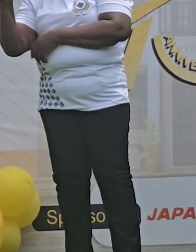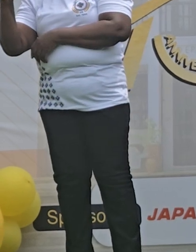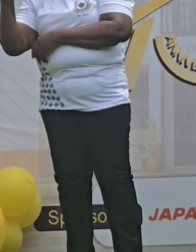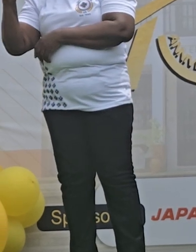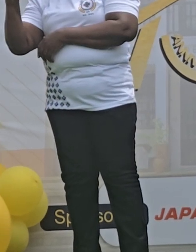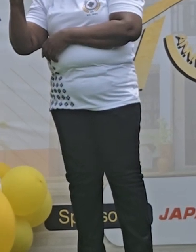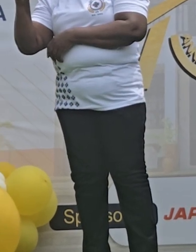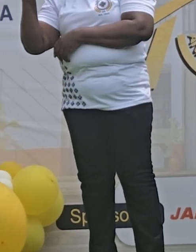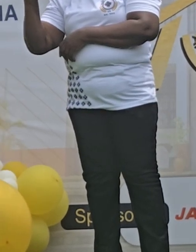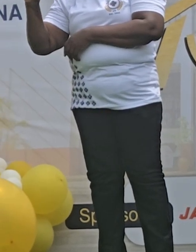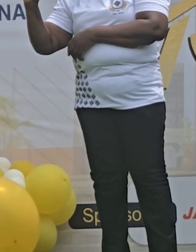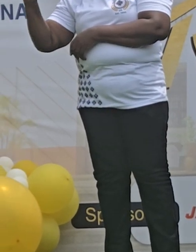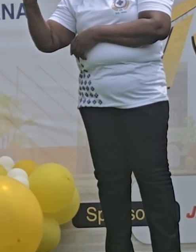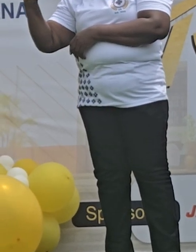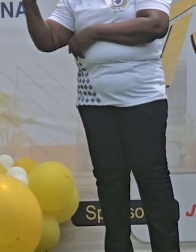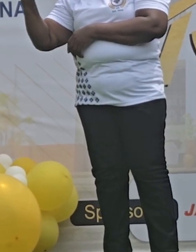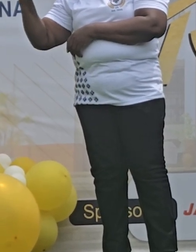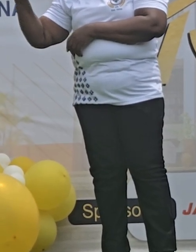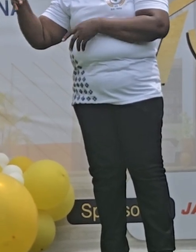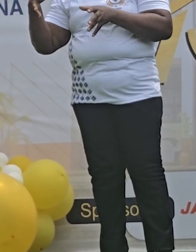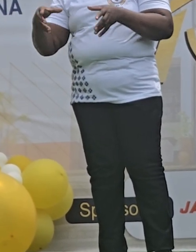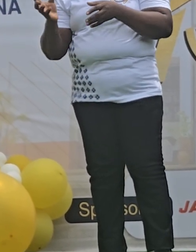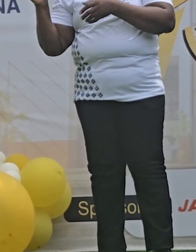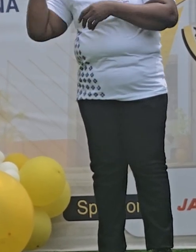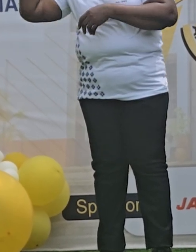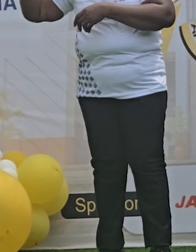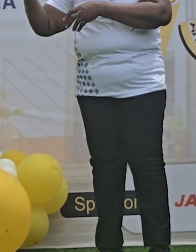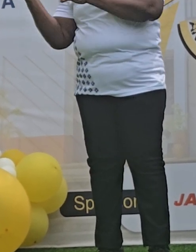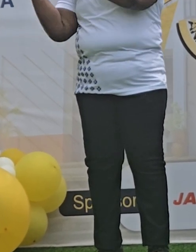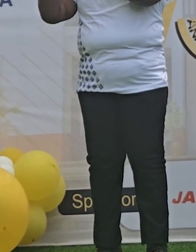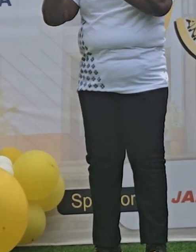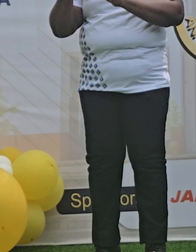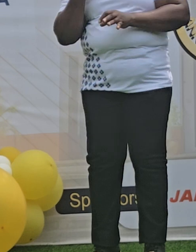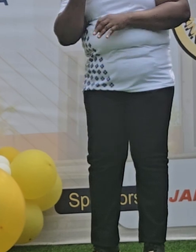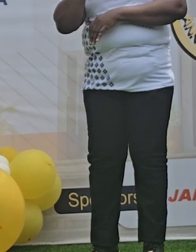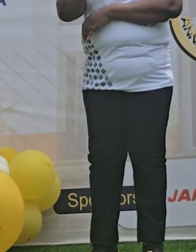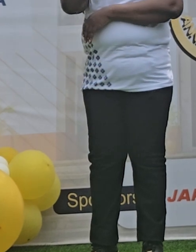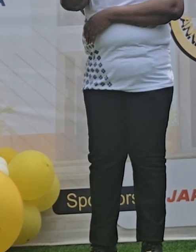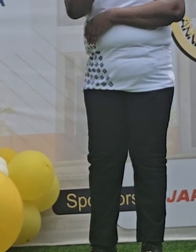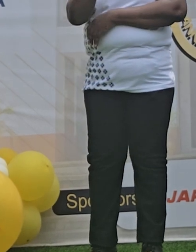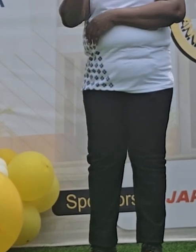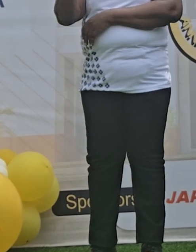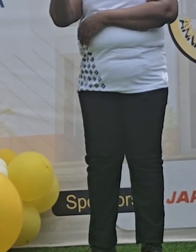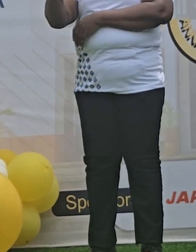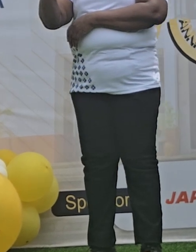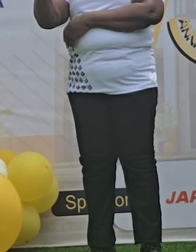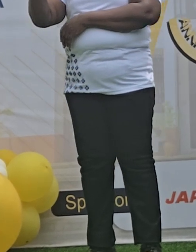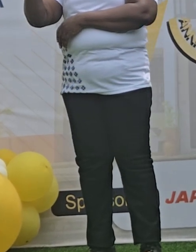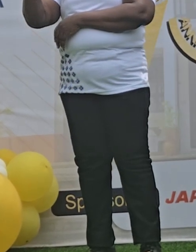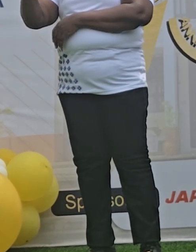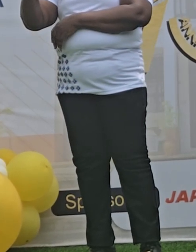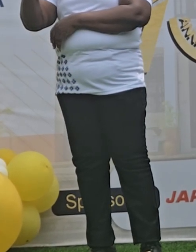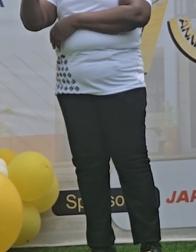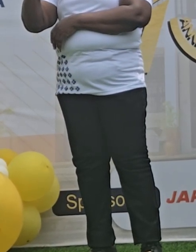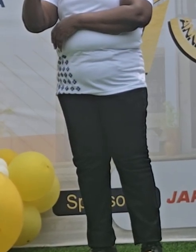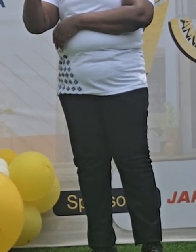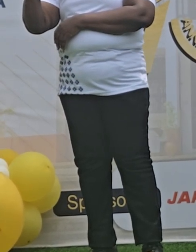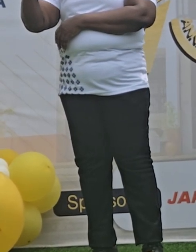Graaf Johnson, J.A. Kwabena Nketia, and Cyril Forson.